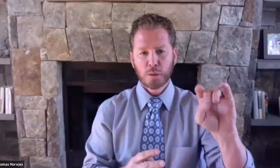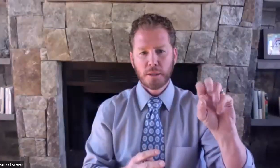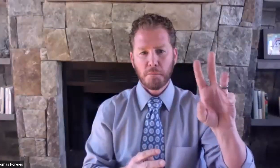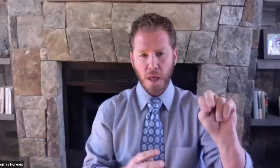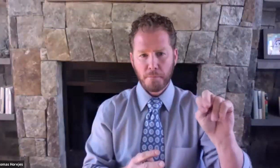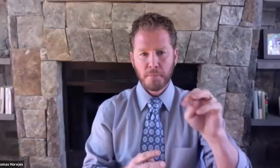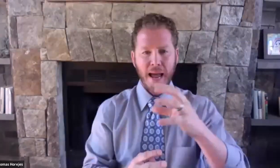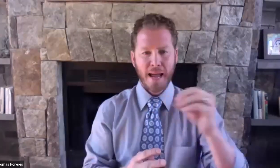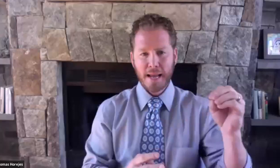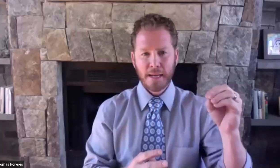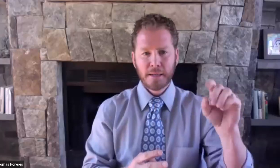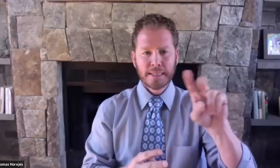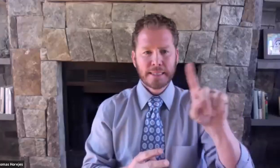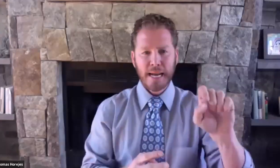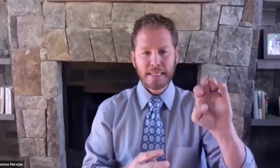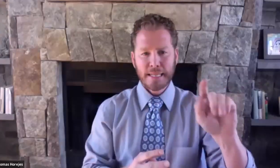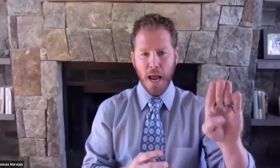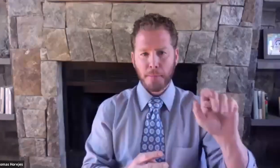represented today by Howard Rosenblum,